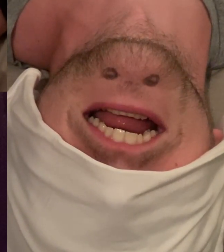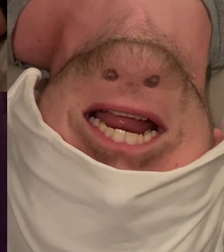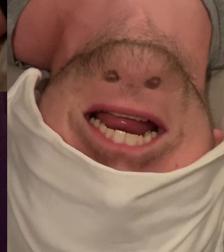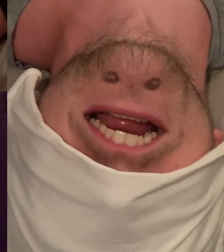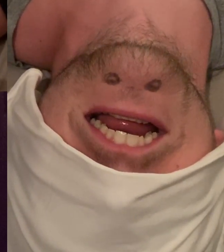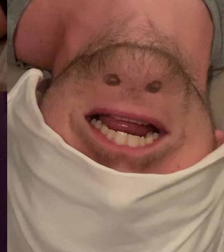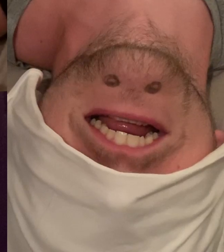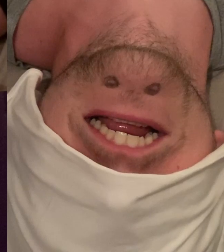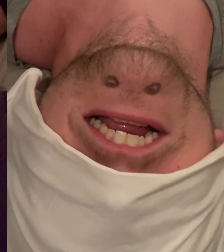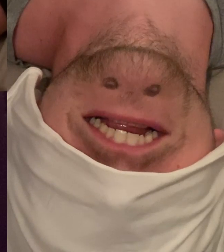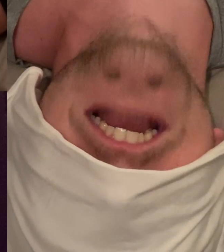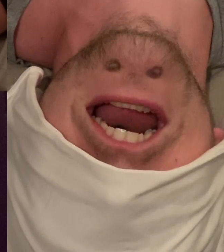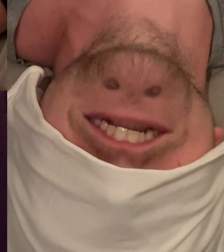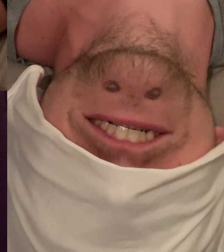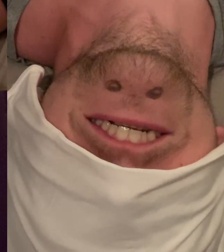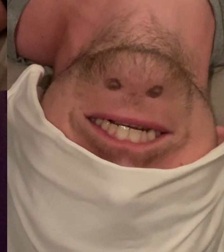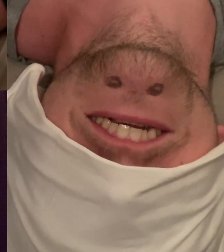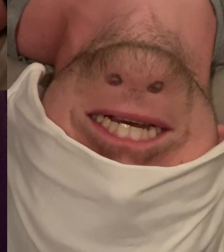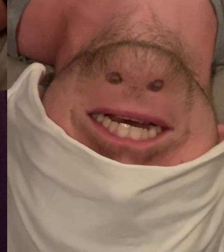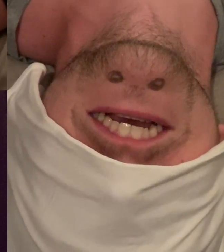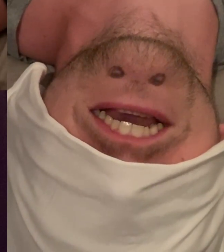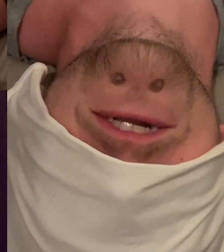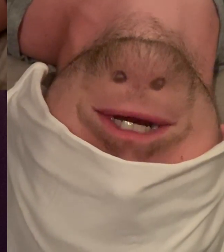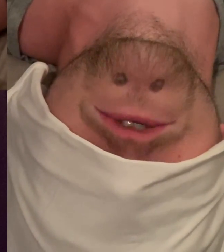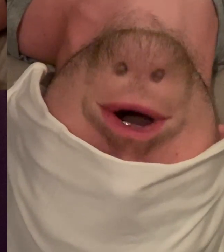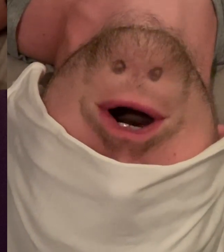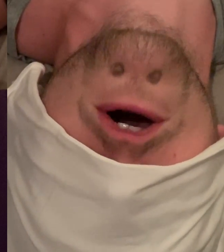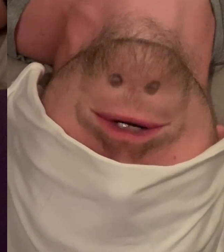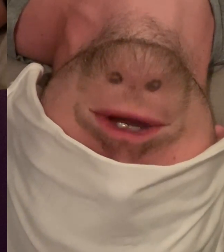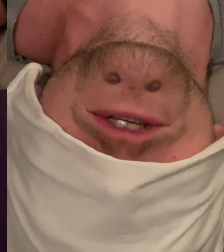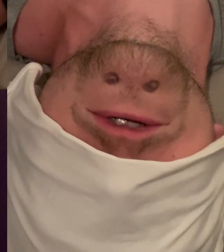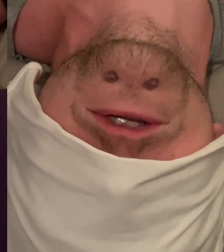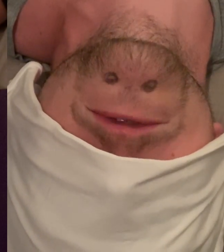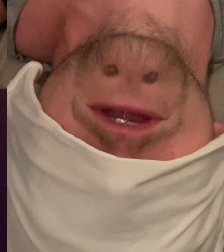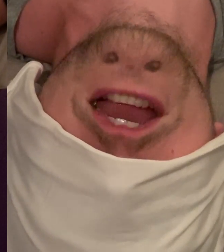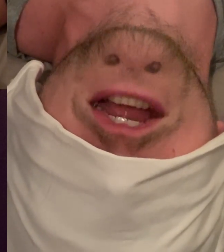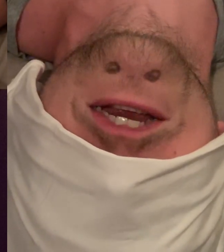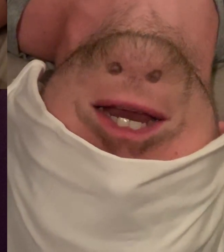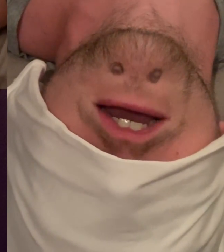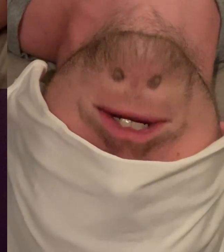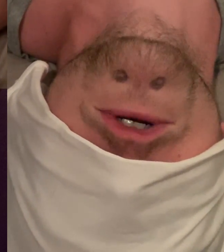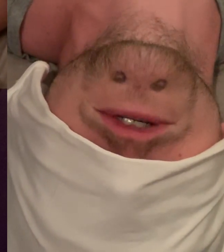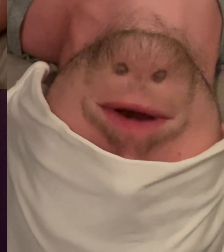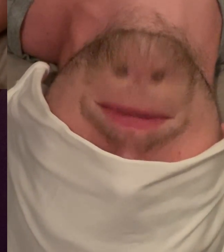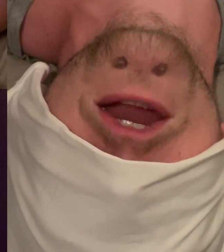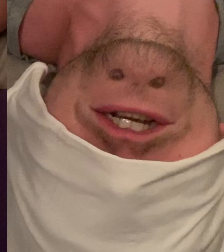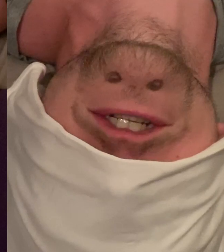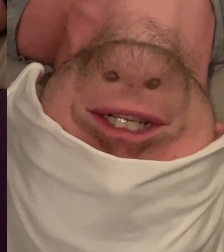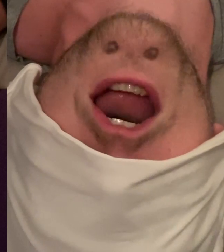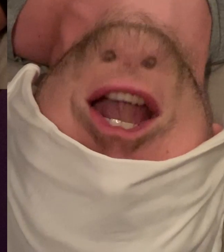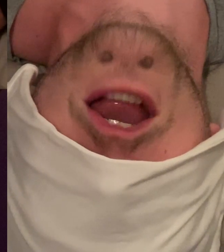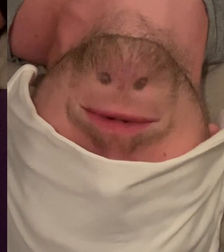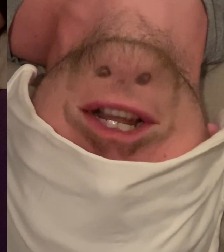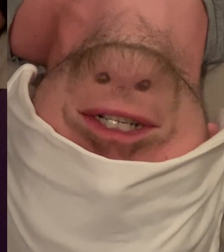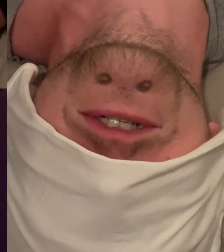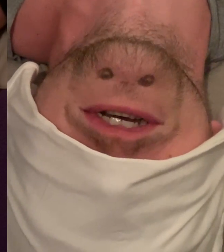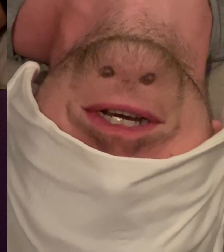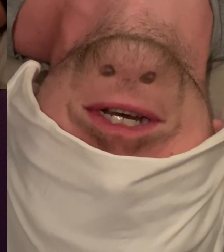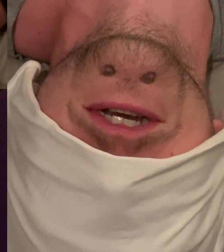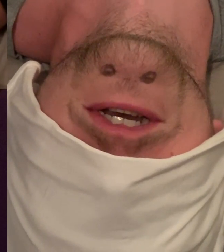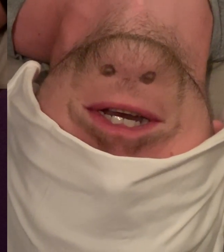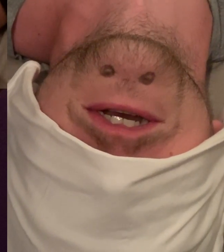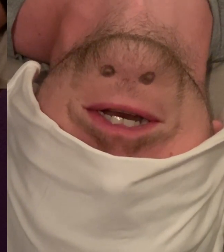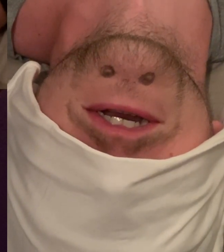Oh. Yes? Yes. It'll give you all the resources you need Really? for American Sign Language.